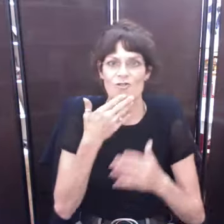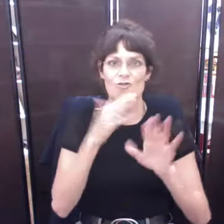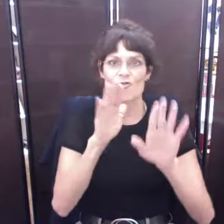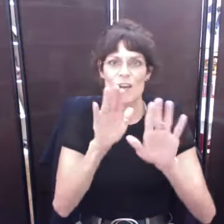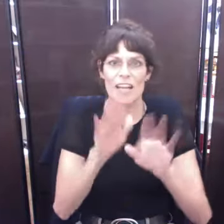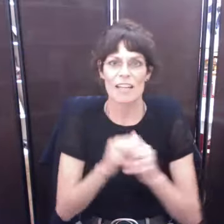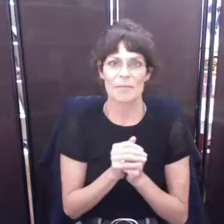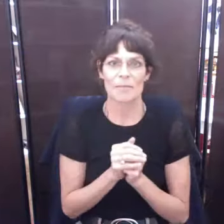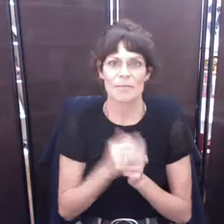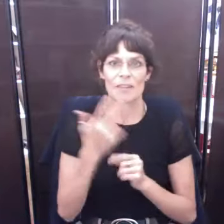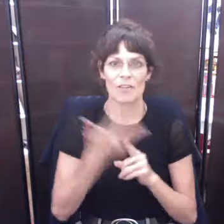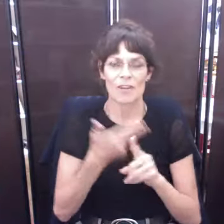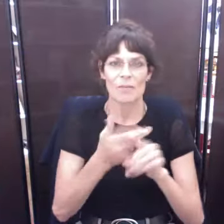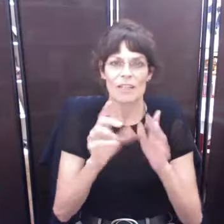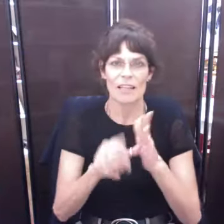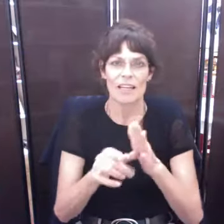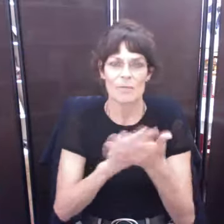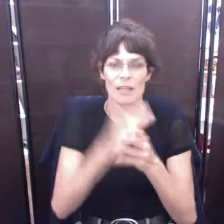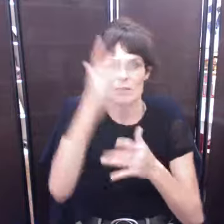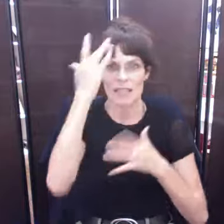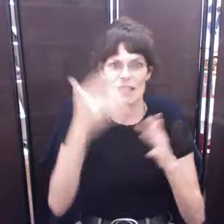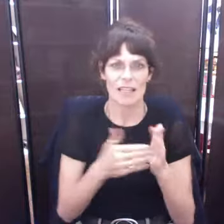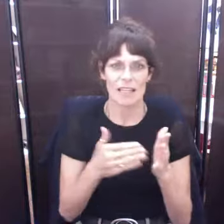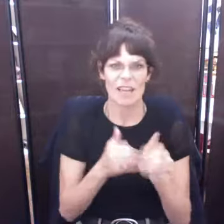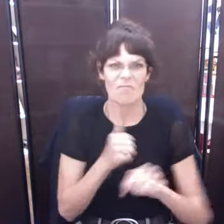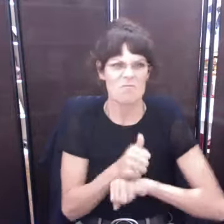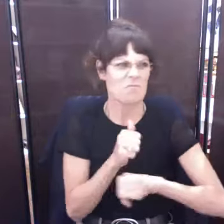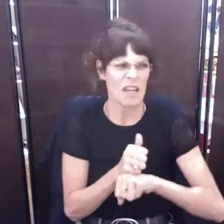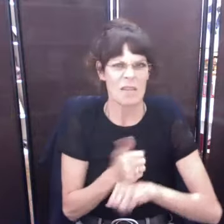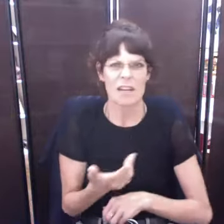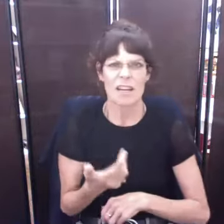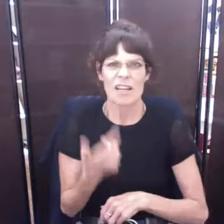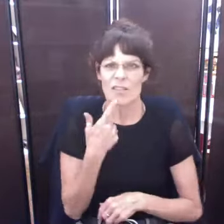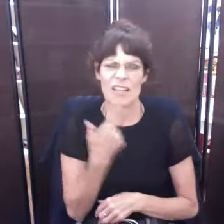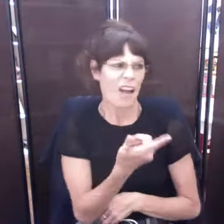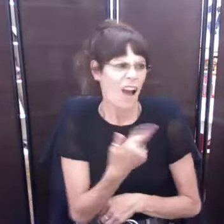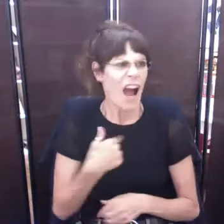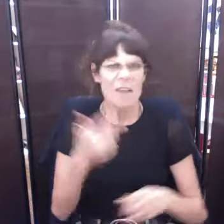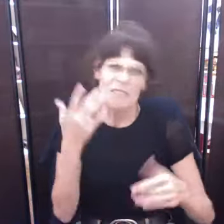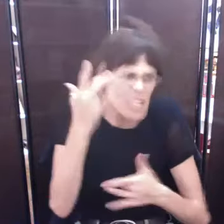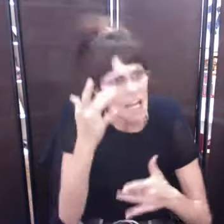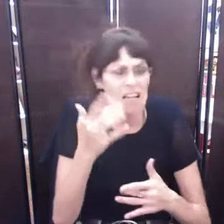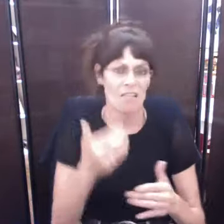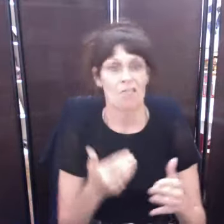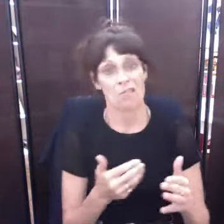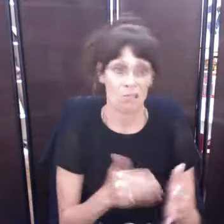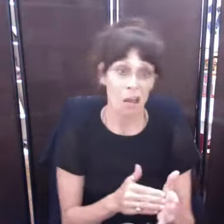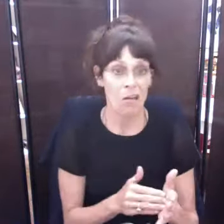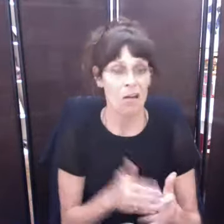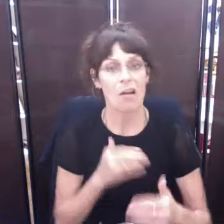3 months later, I get sick and I blame my doctor. I go back to Dr. Jick and I'm like, I'm sick again. I am tired of seeing you.